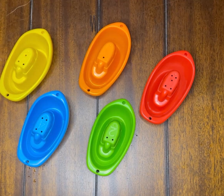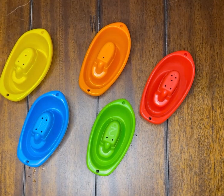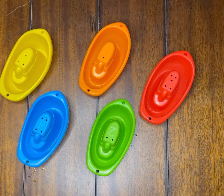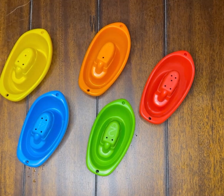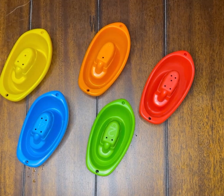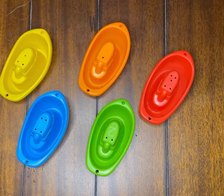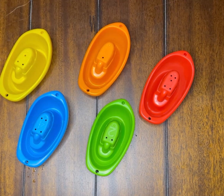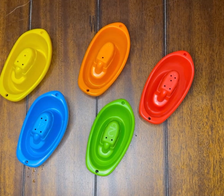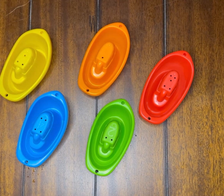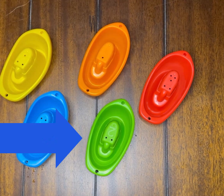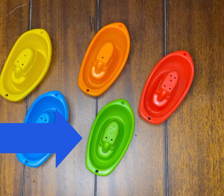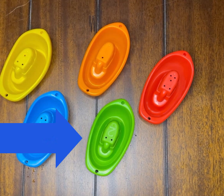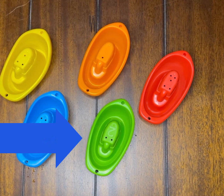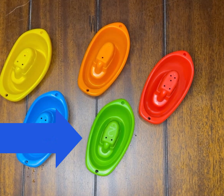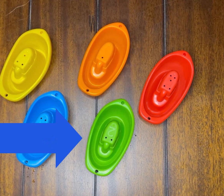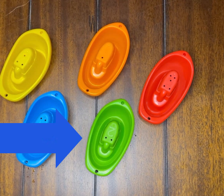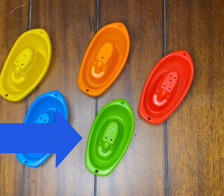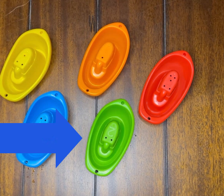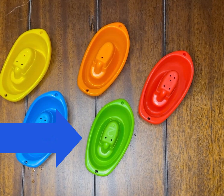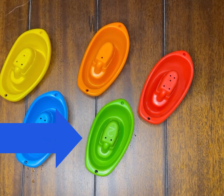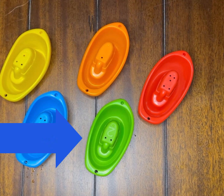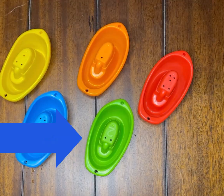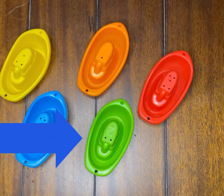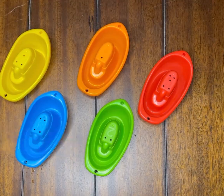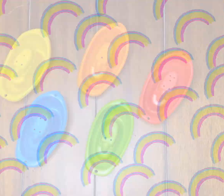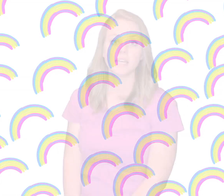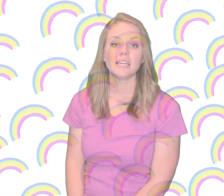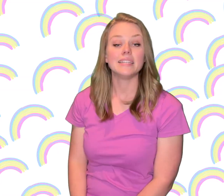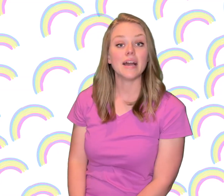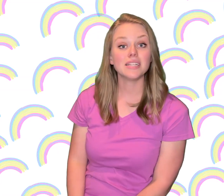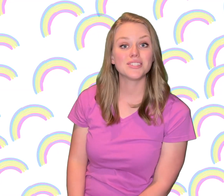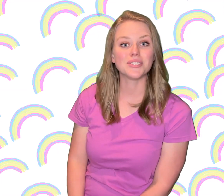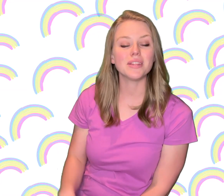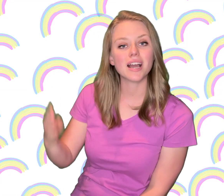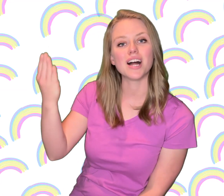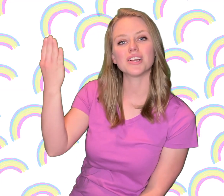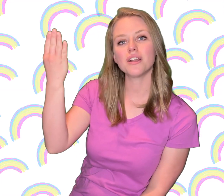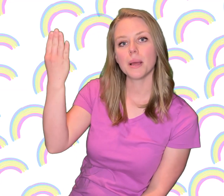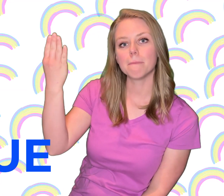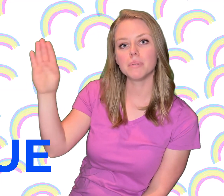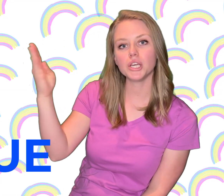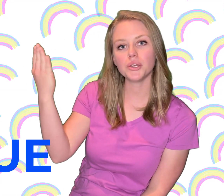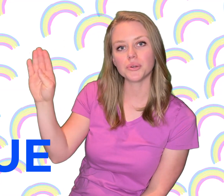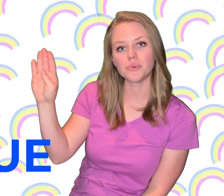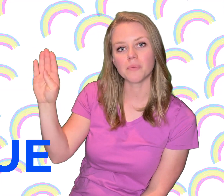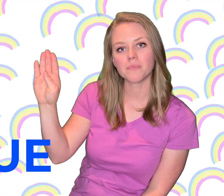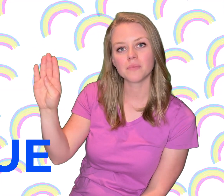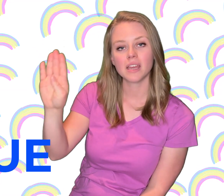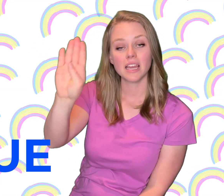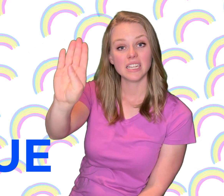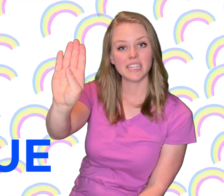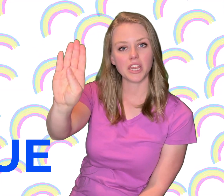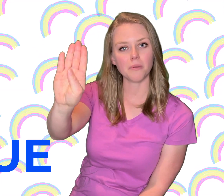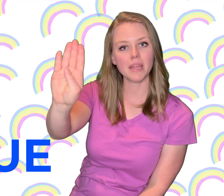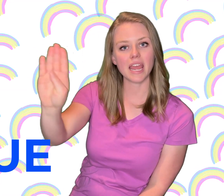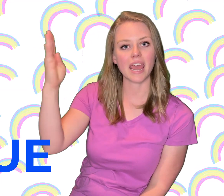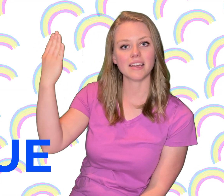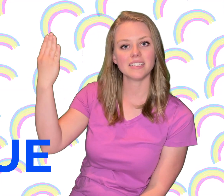boat? That's right. Now let's do the color blue. Take your B hand